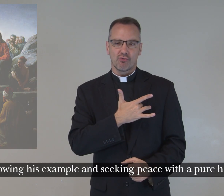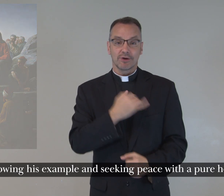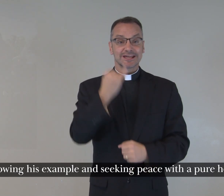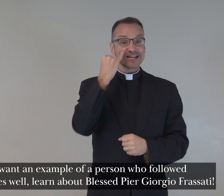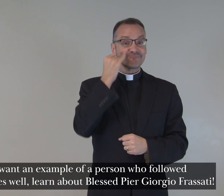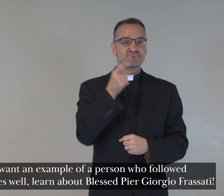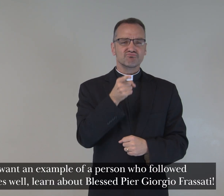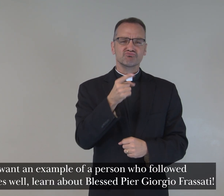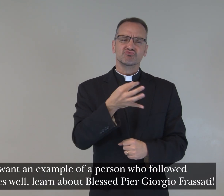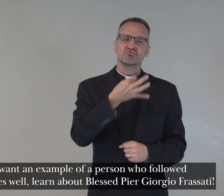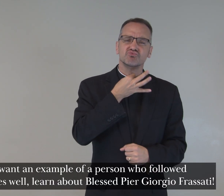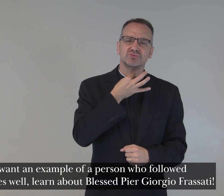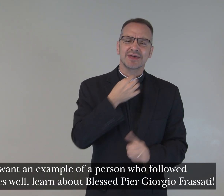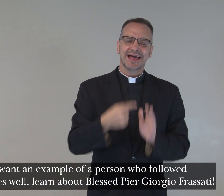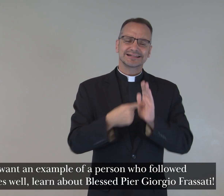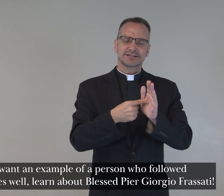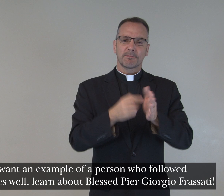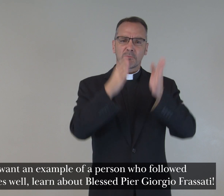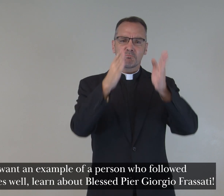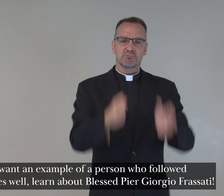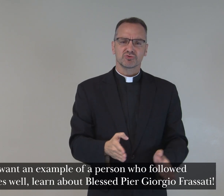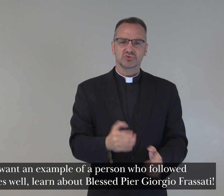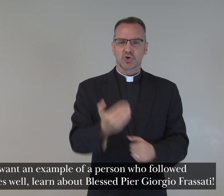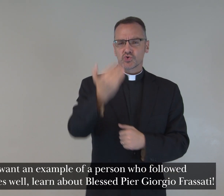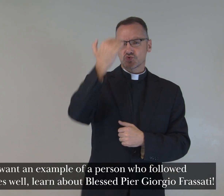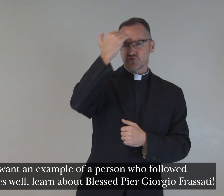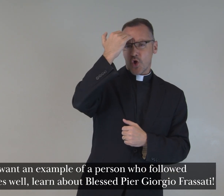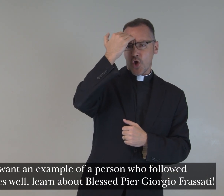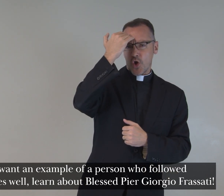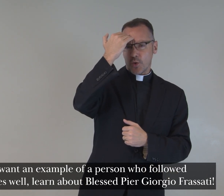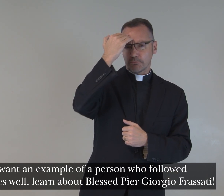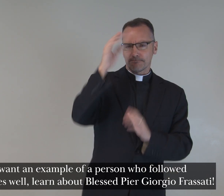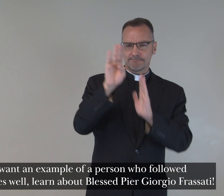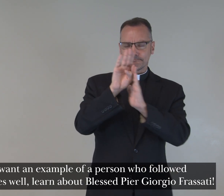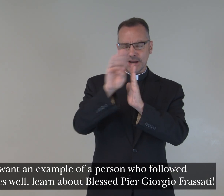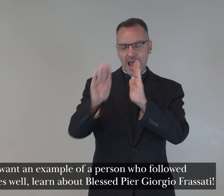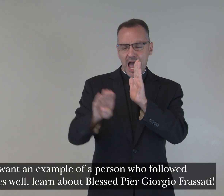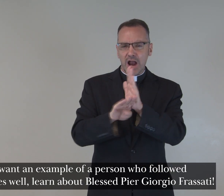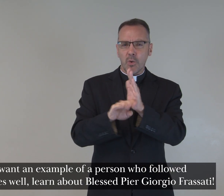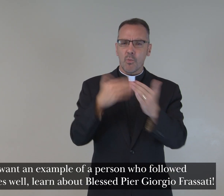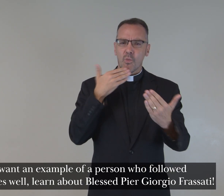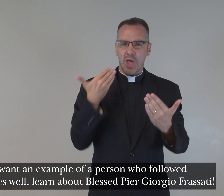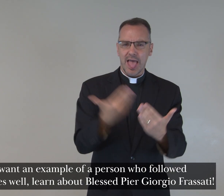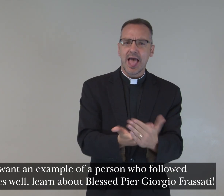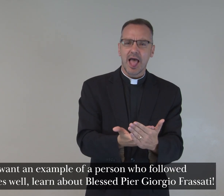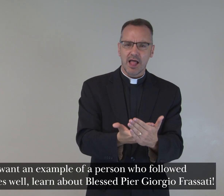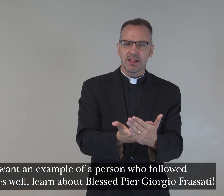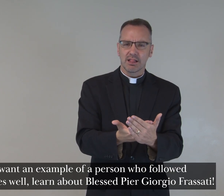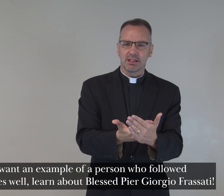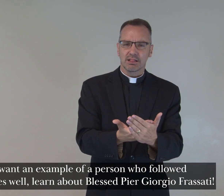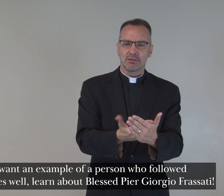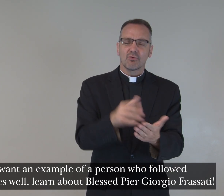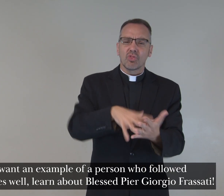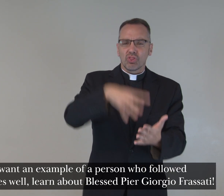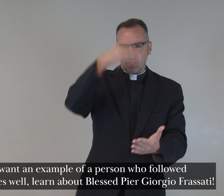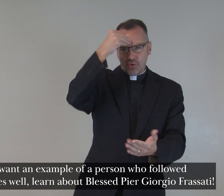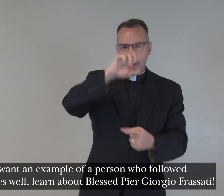If you want an example of a person who followed the Beatitudes well, learn about blessed Pier Giorgio